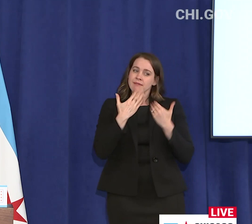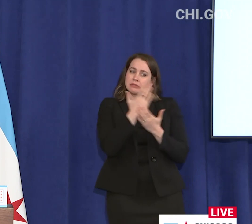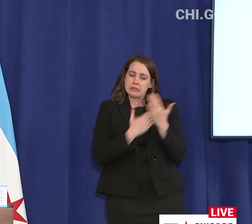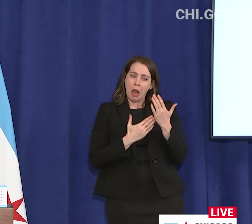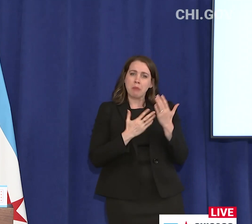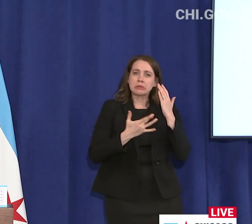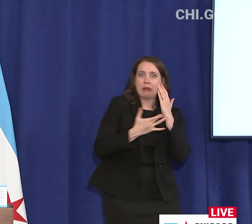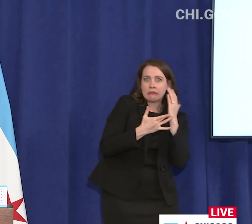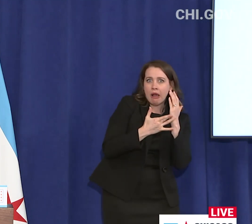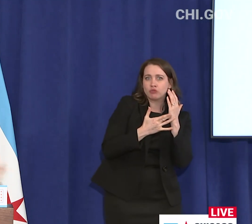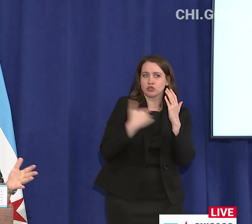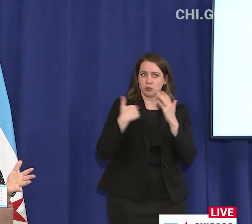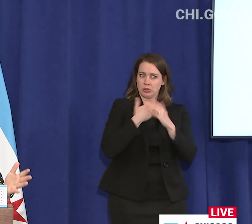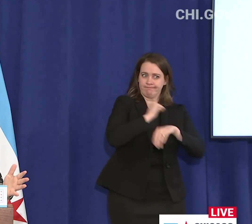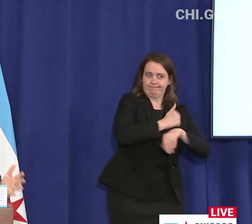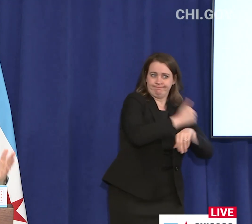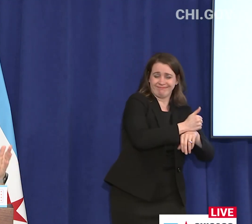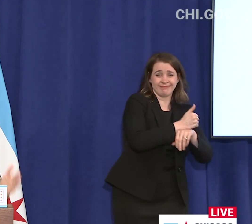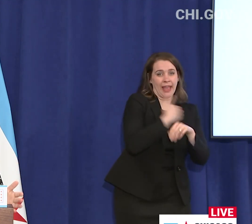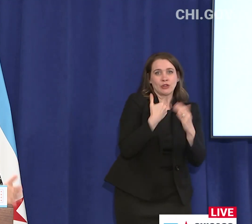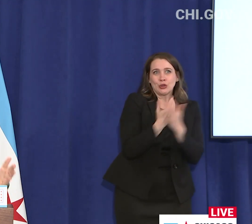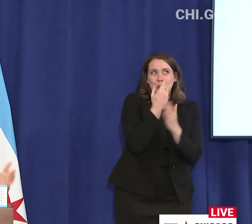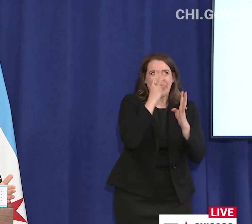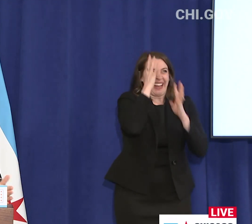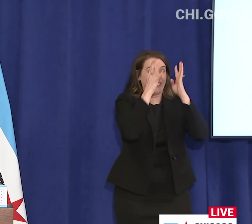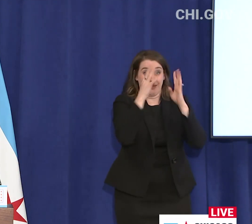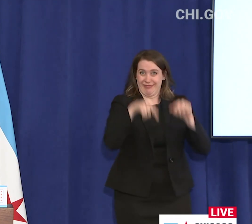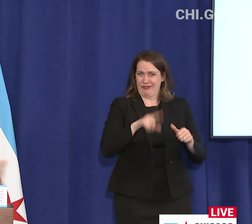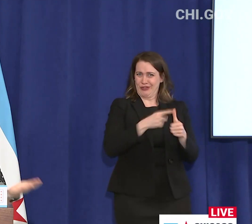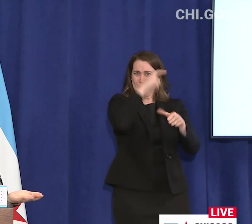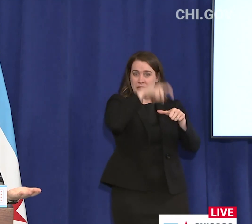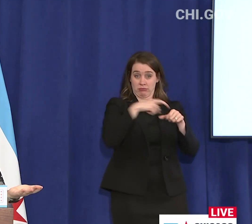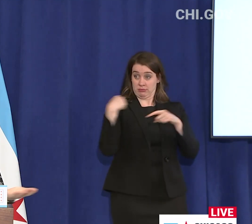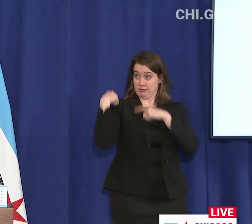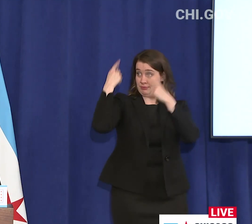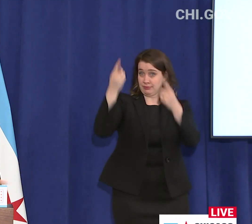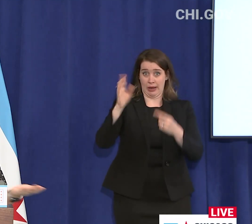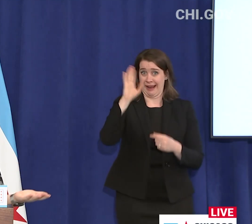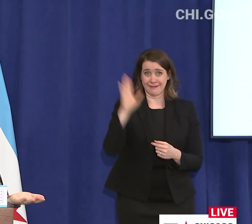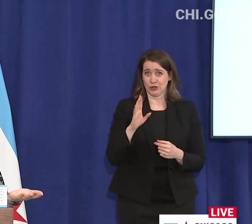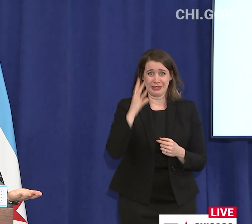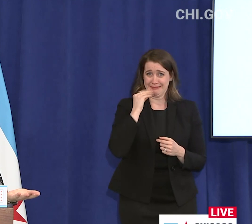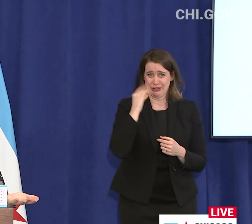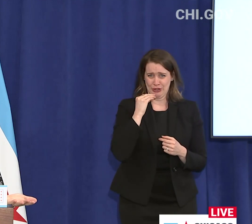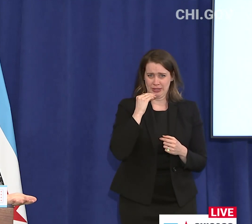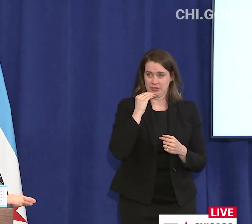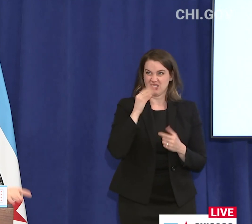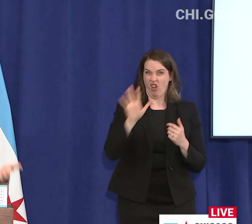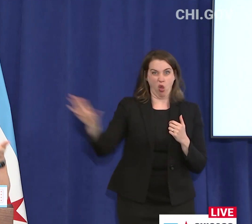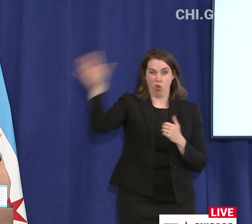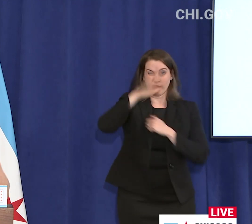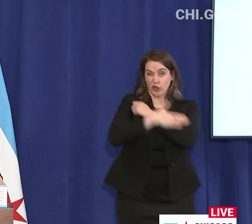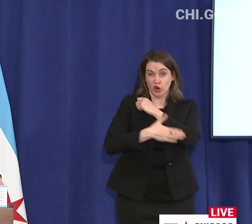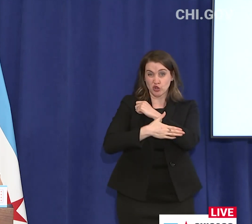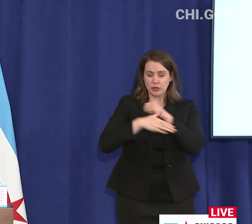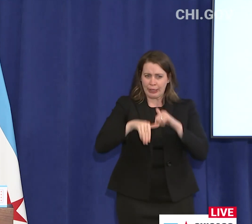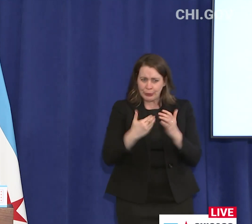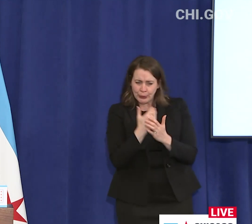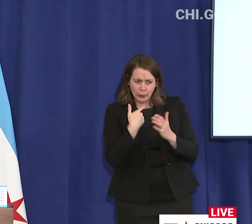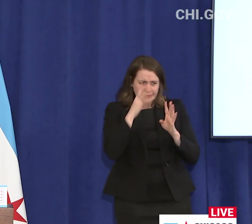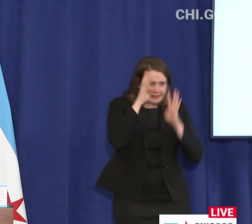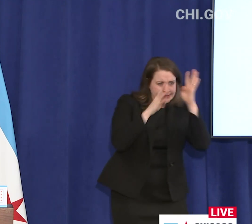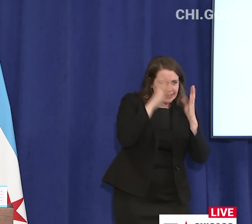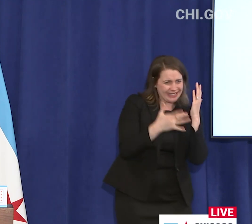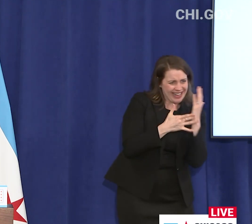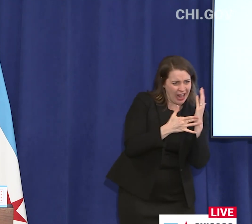we are doing, just new things that we've never done before. Actually, it's never really been done anywhere in the country some of the work